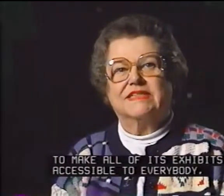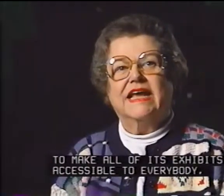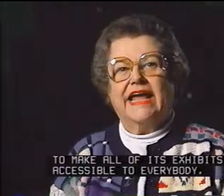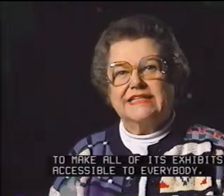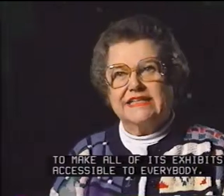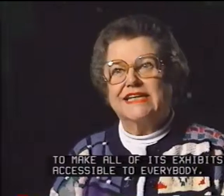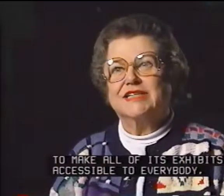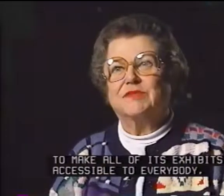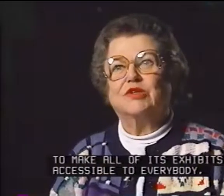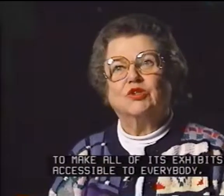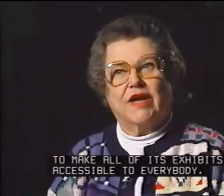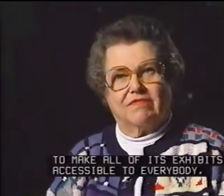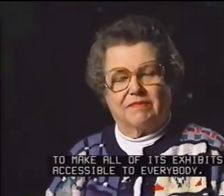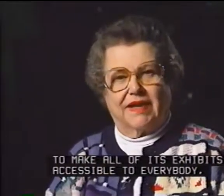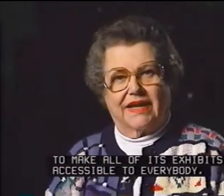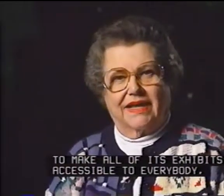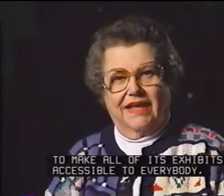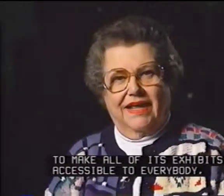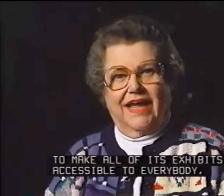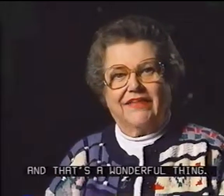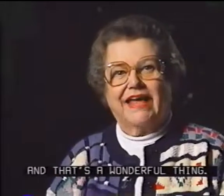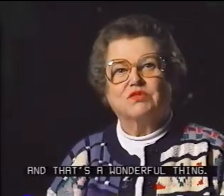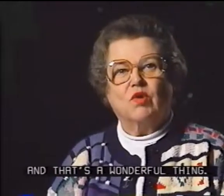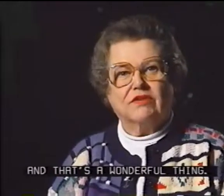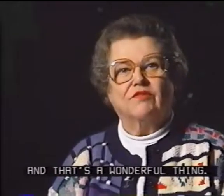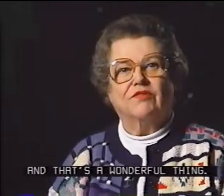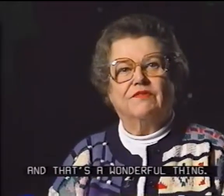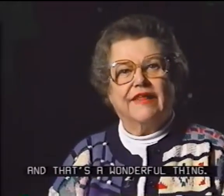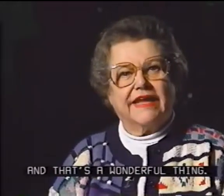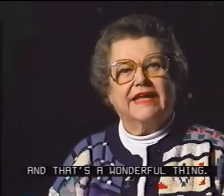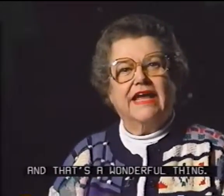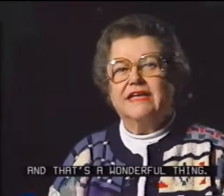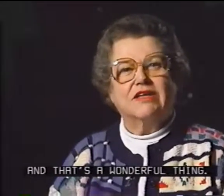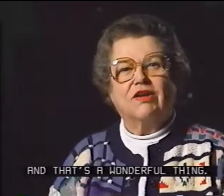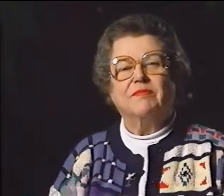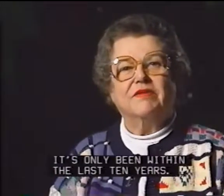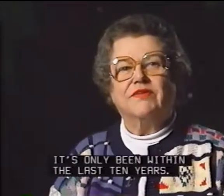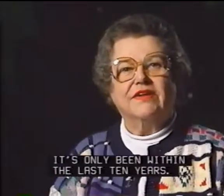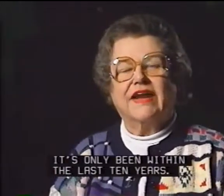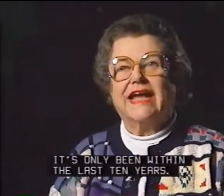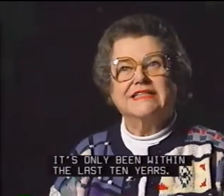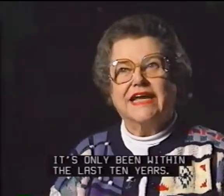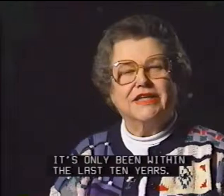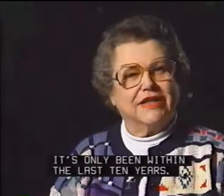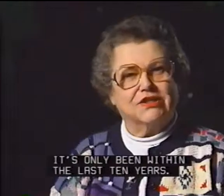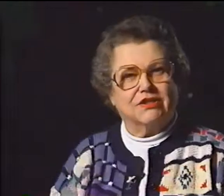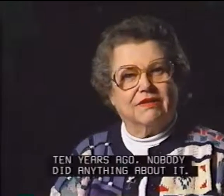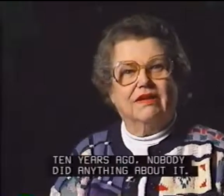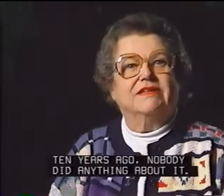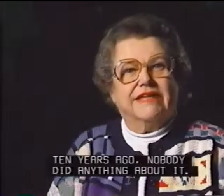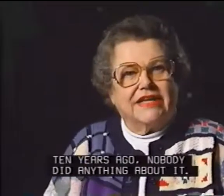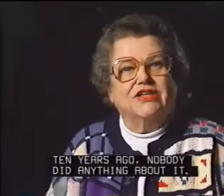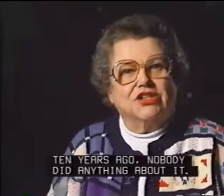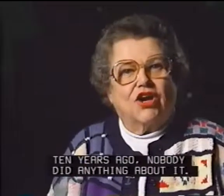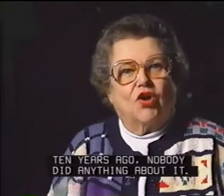accessible to everybody. And that's a wonderful thing. It's only been within the last ten years. Ten years ago,